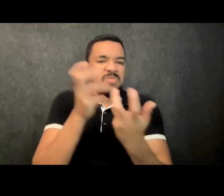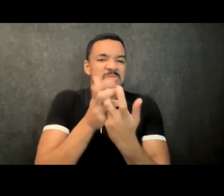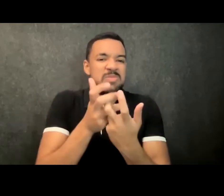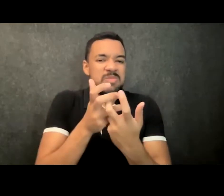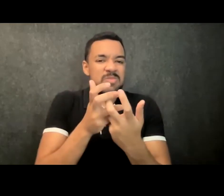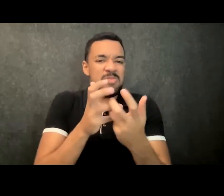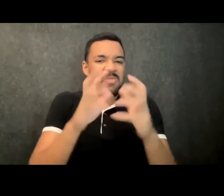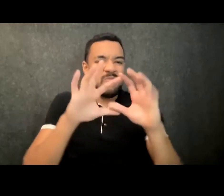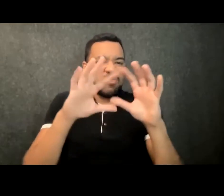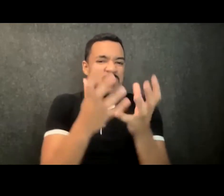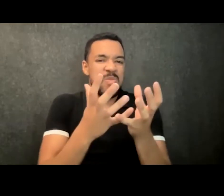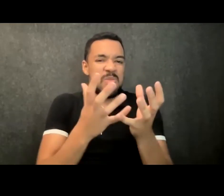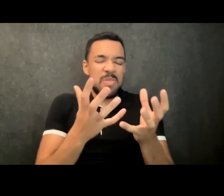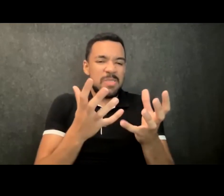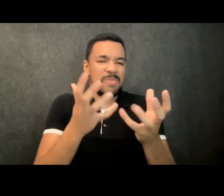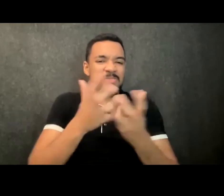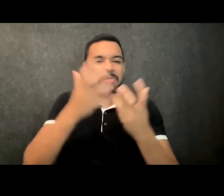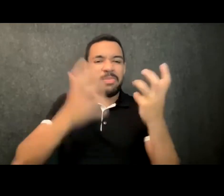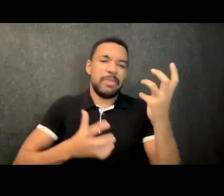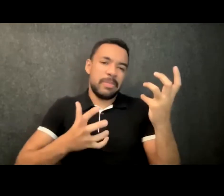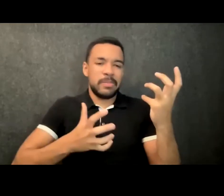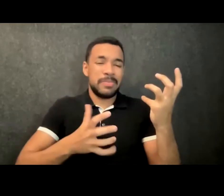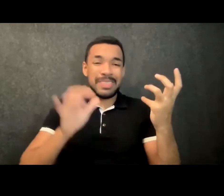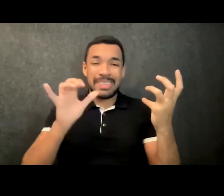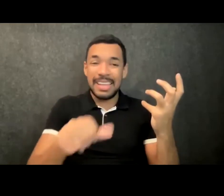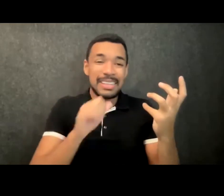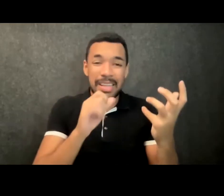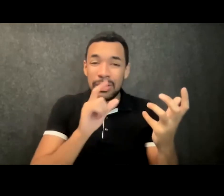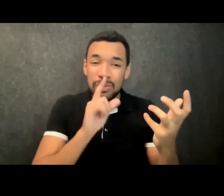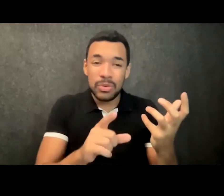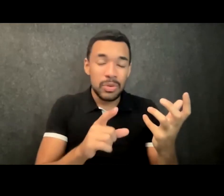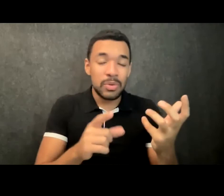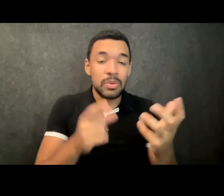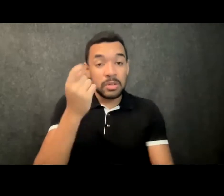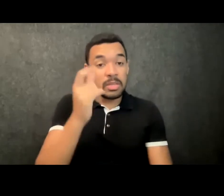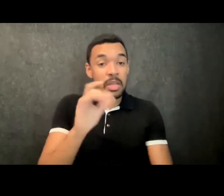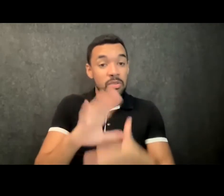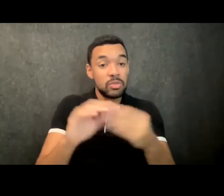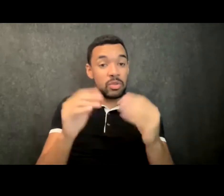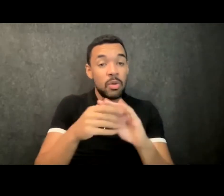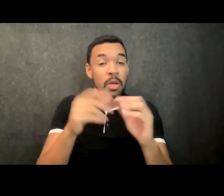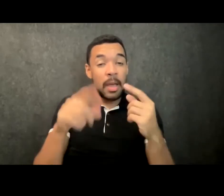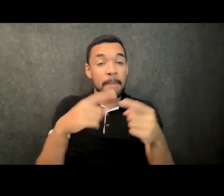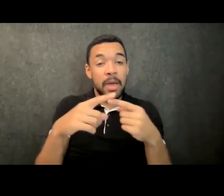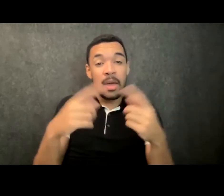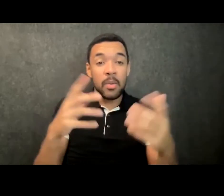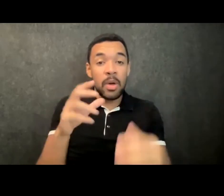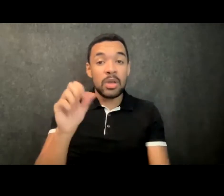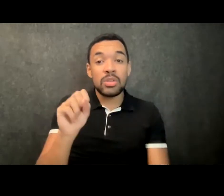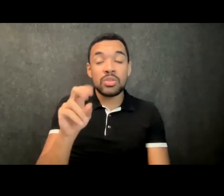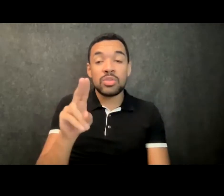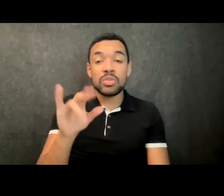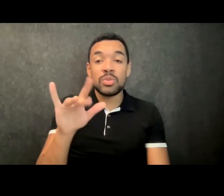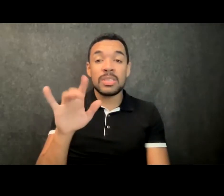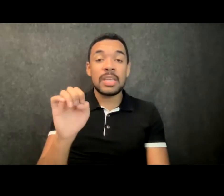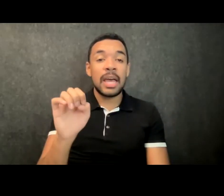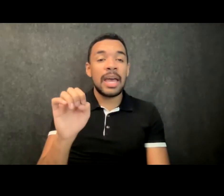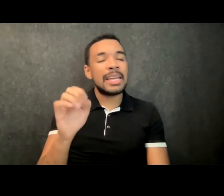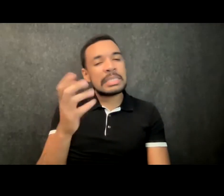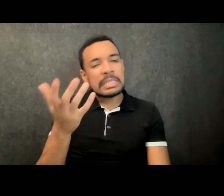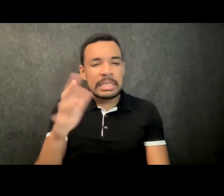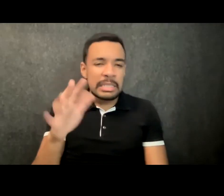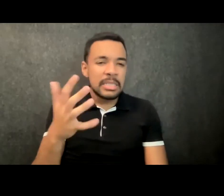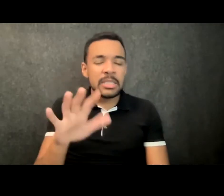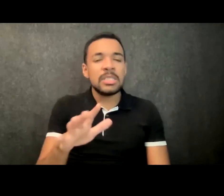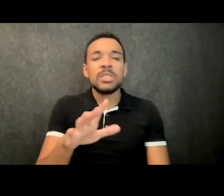not true. So this story isn't necessarily about suicide. It's about escalations in kindness and how